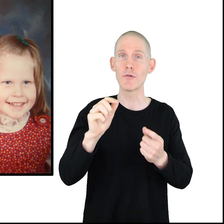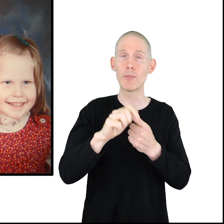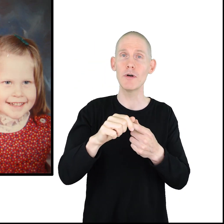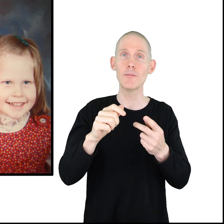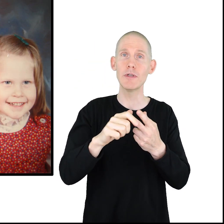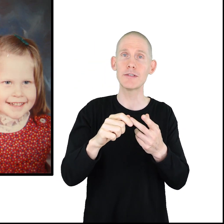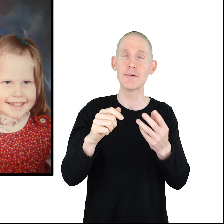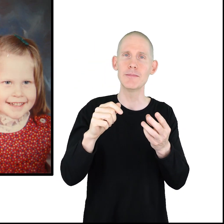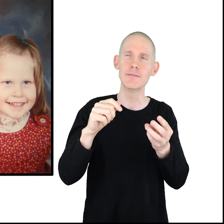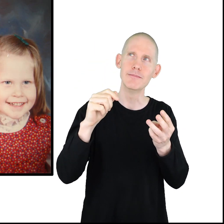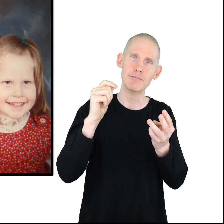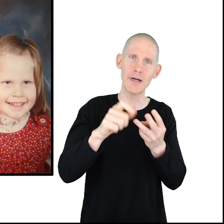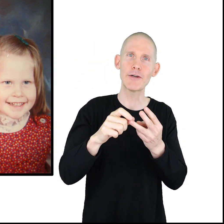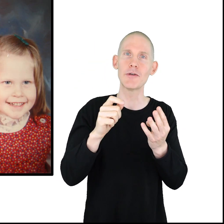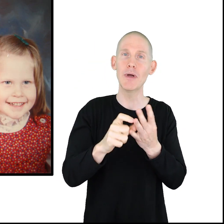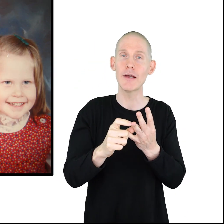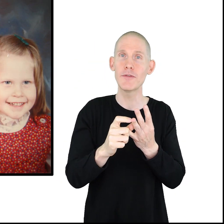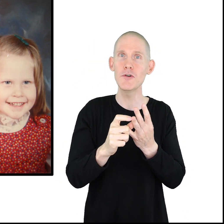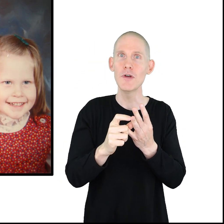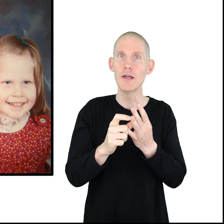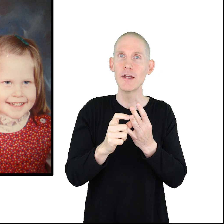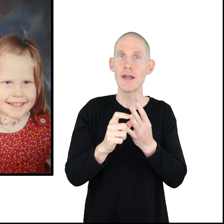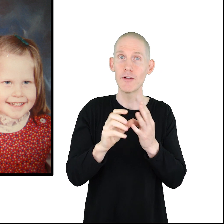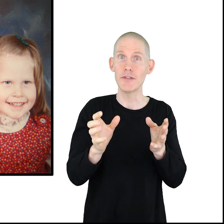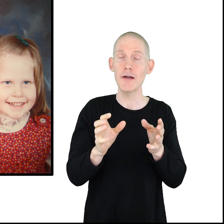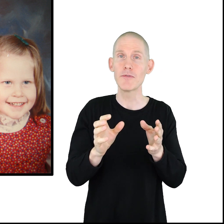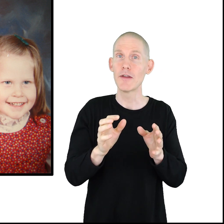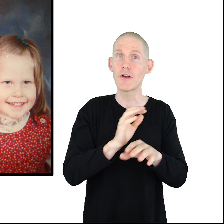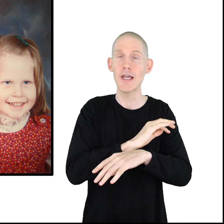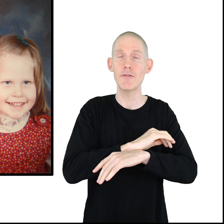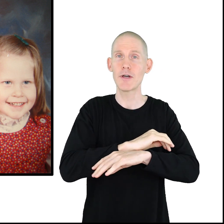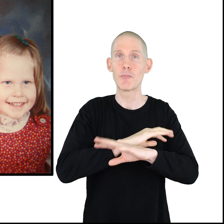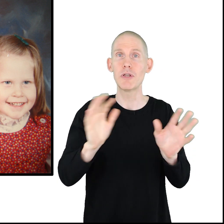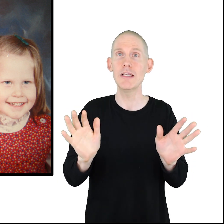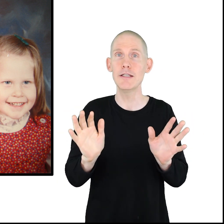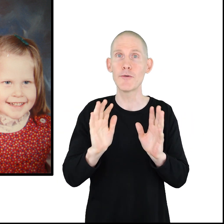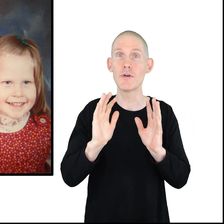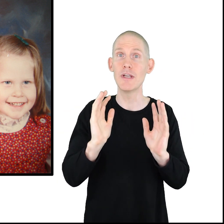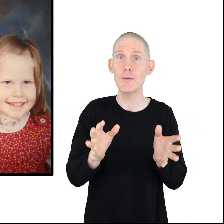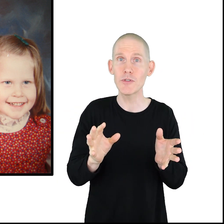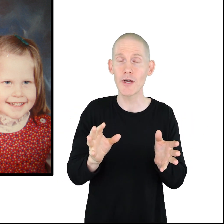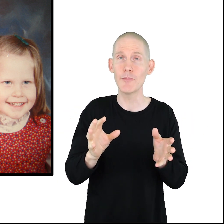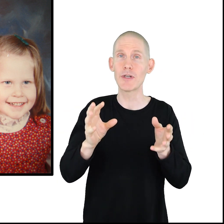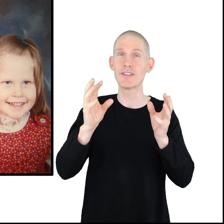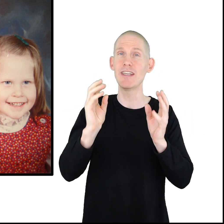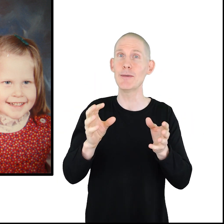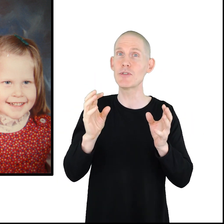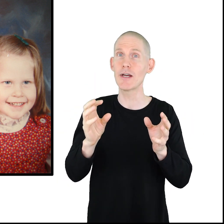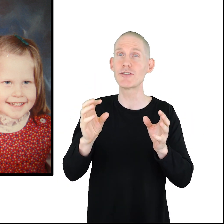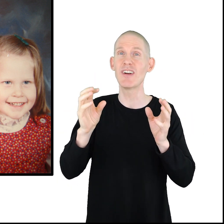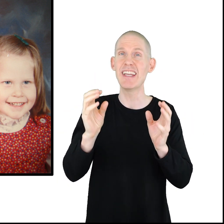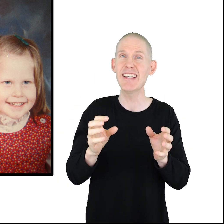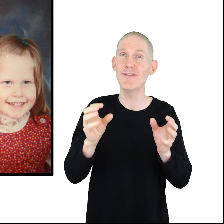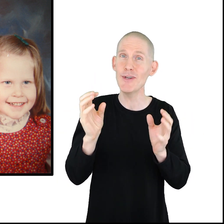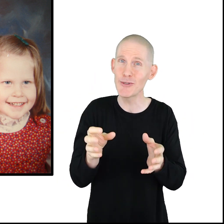Roberta, Melissa, Michael, or Matthew, and they're deaf, they're going to have a completely different name sign because name signs are individual